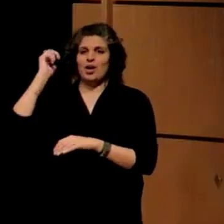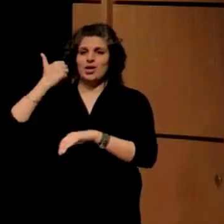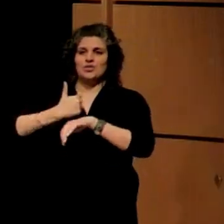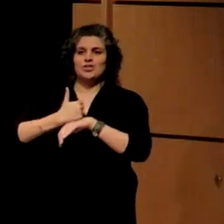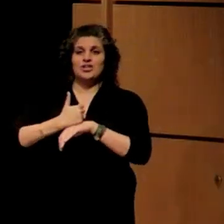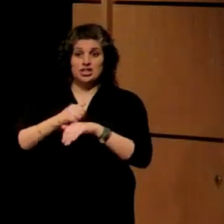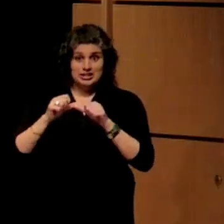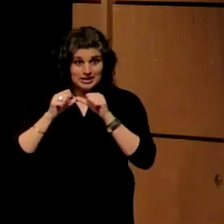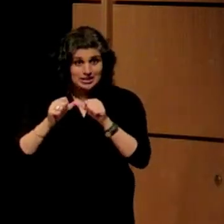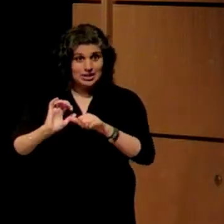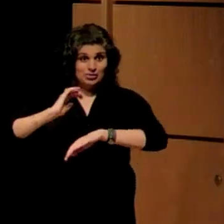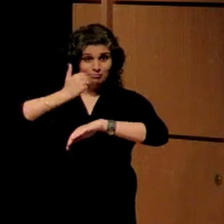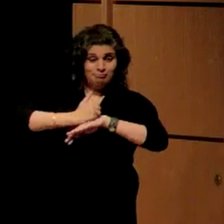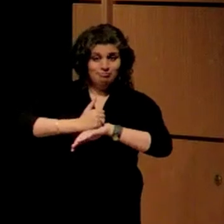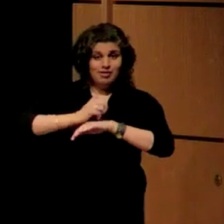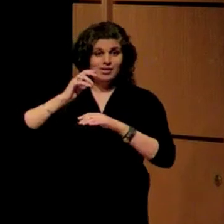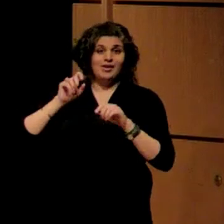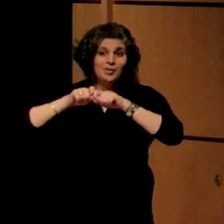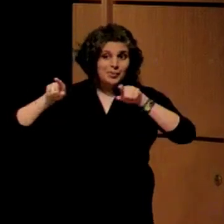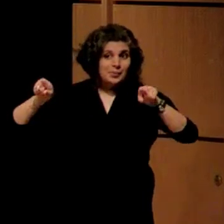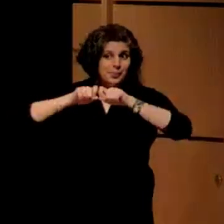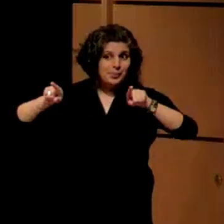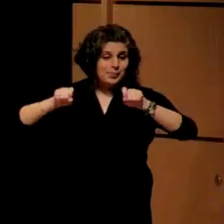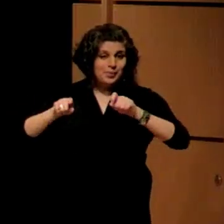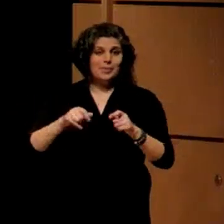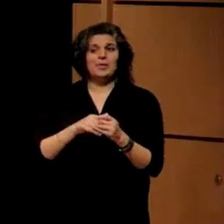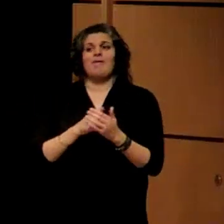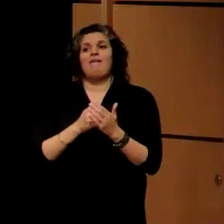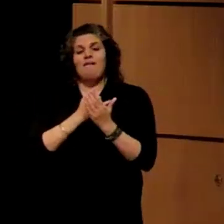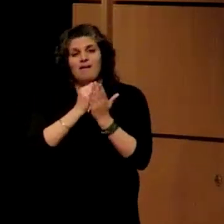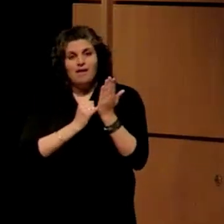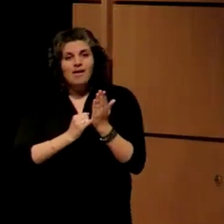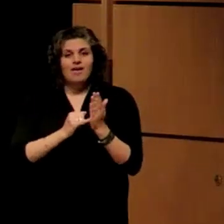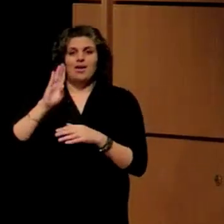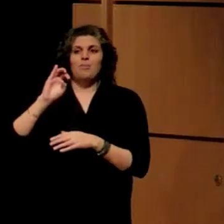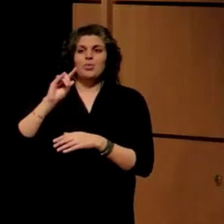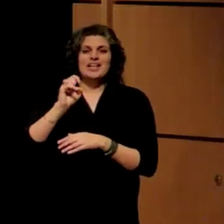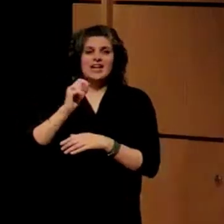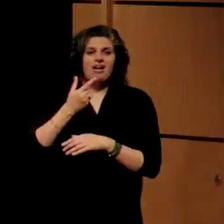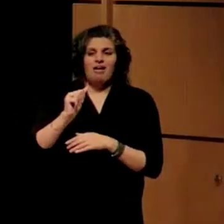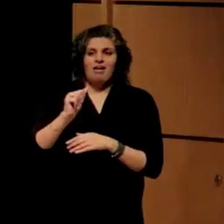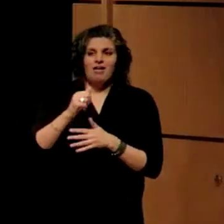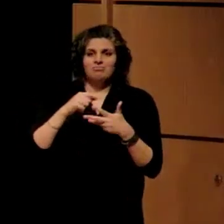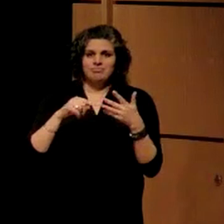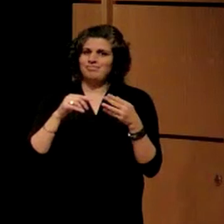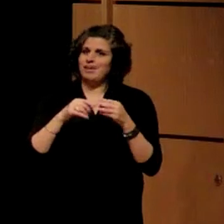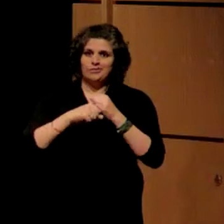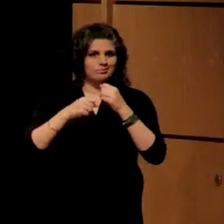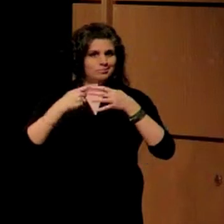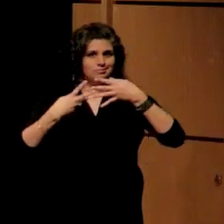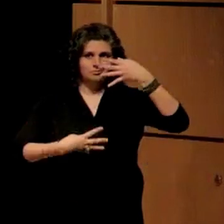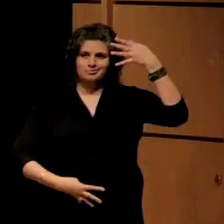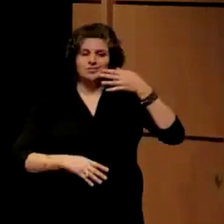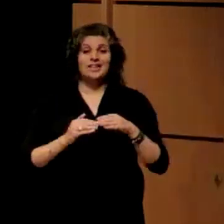and building community through on-air programs, an art gallery, a bodega, and more. The next iteration of